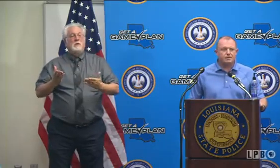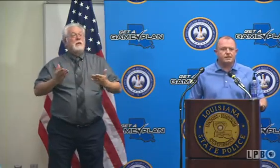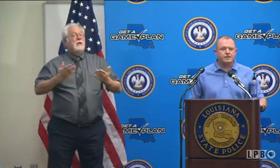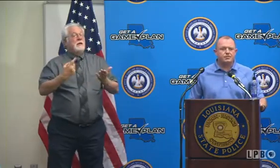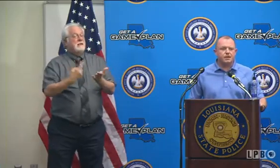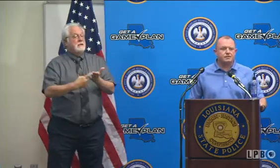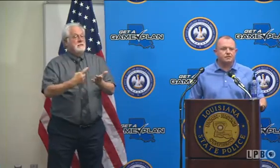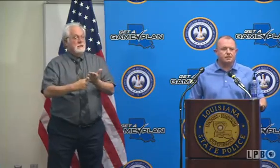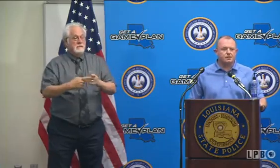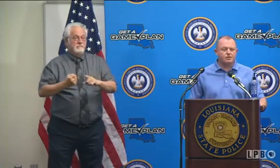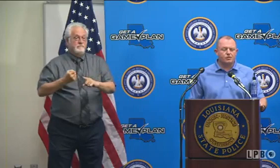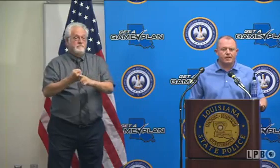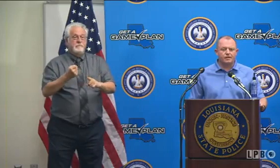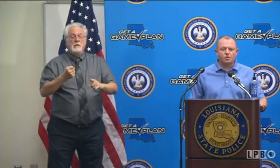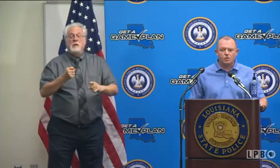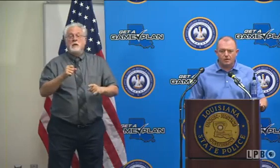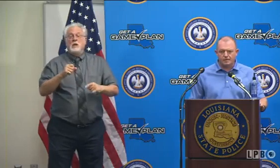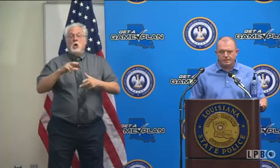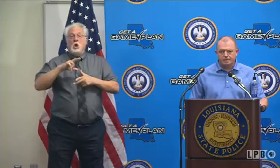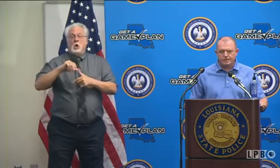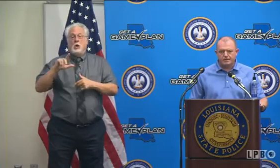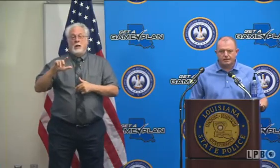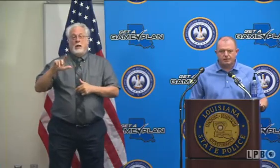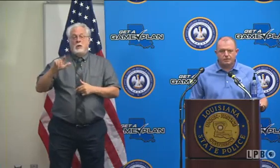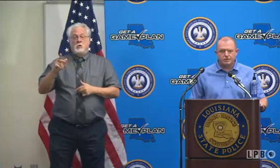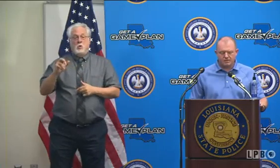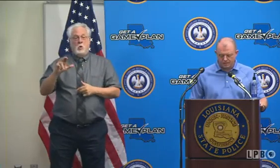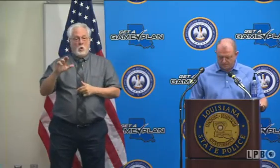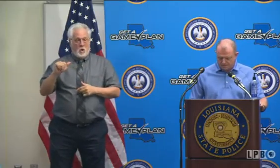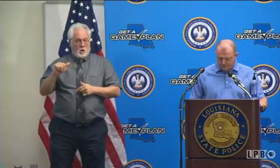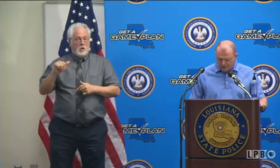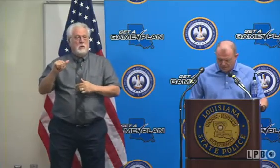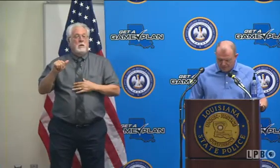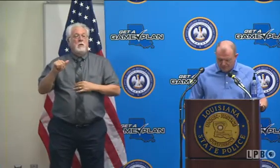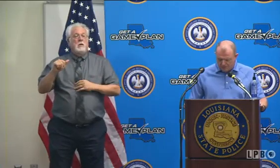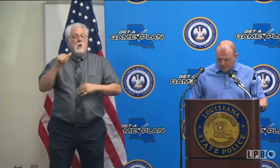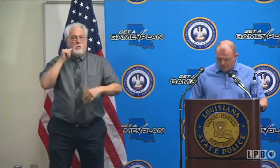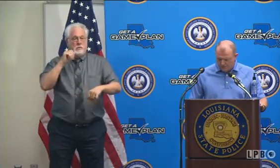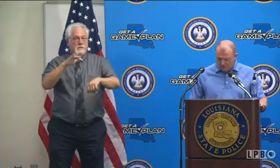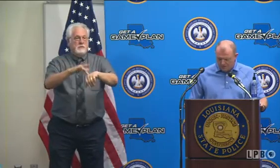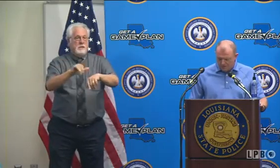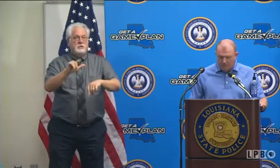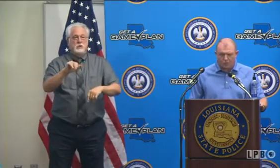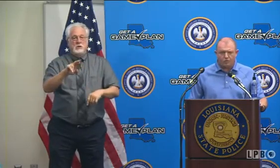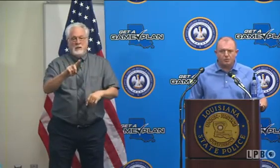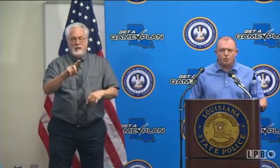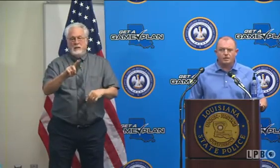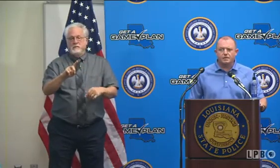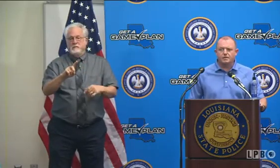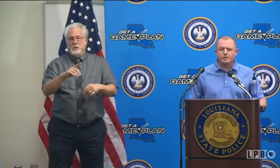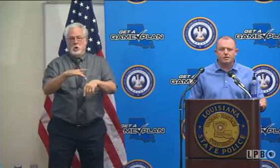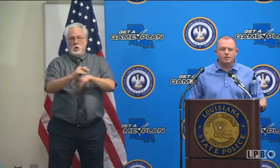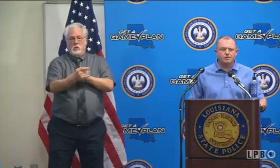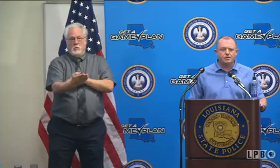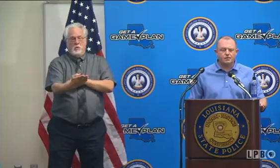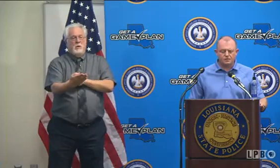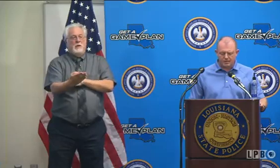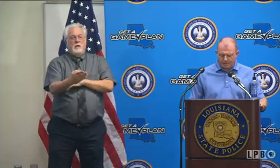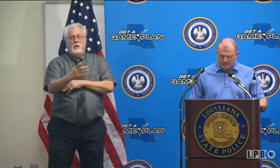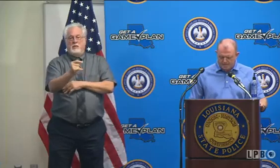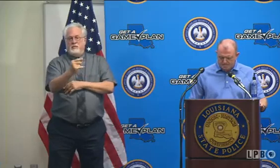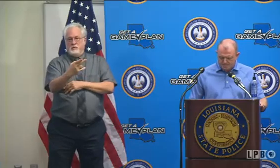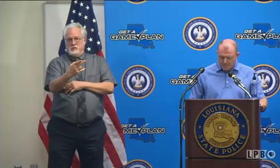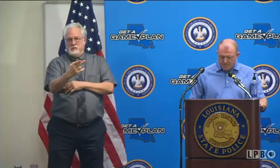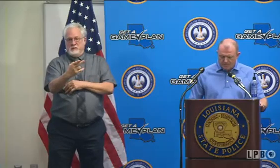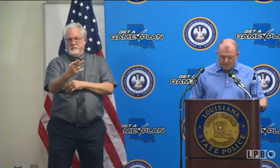discuss the impacts of Hurricane Laura that will make landfall sometime early morning on